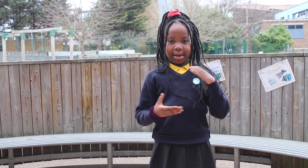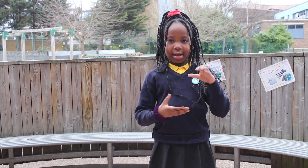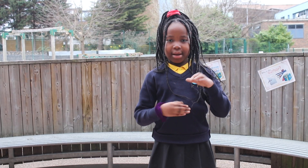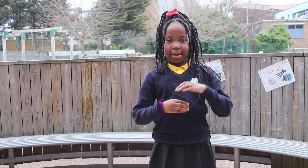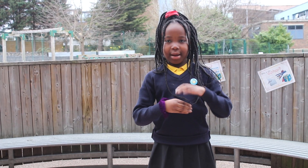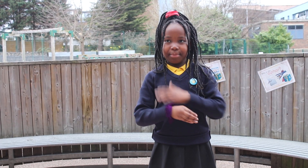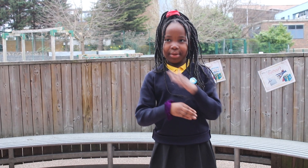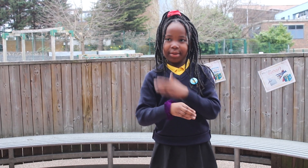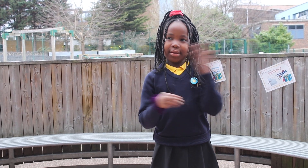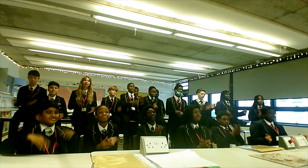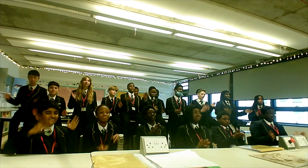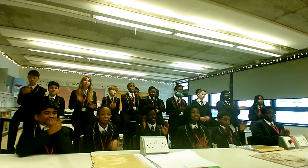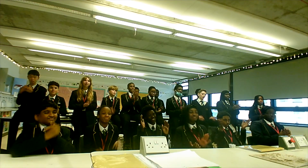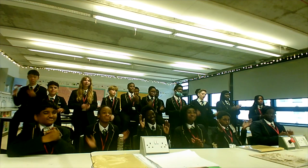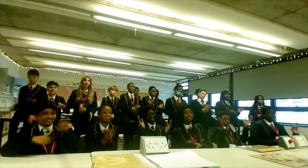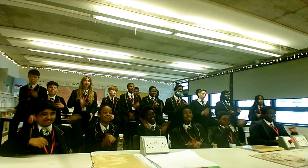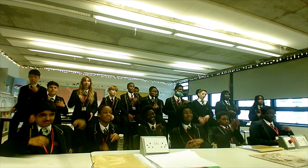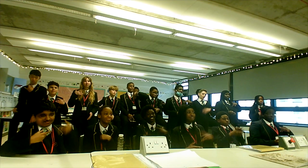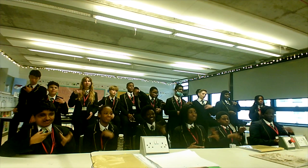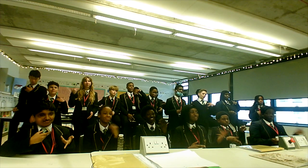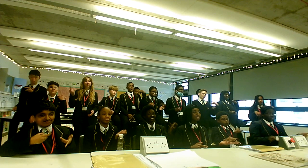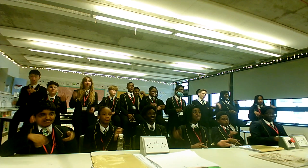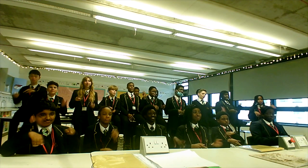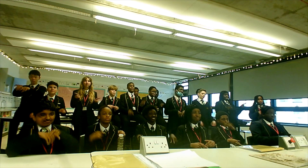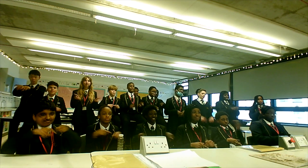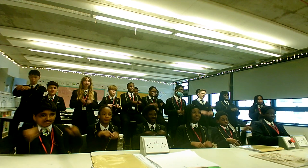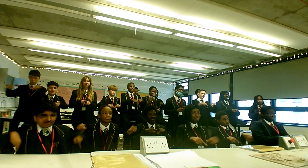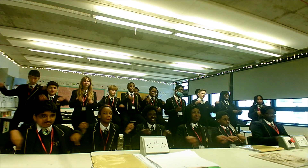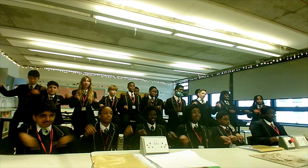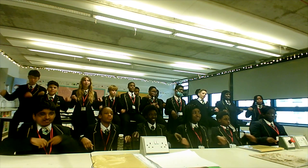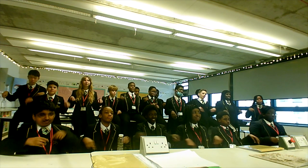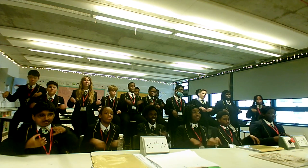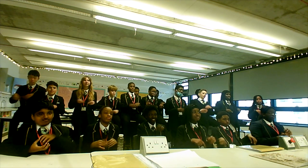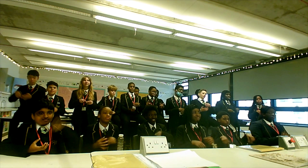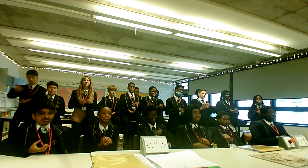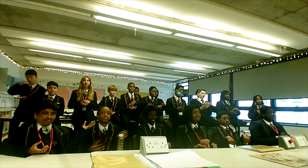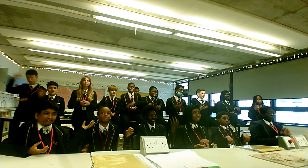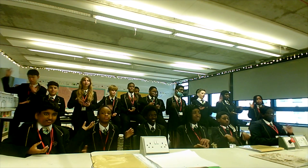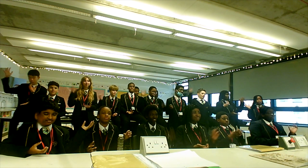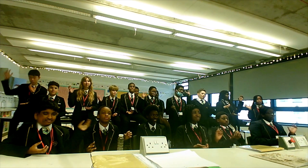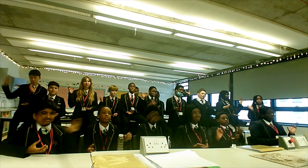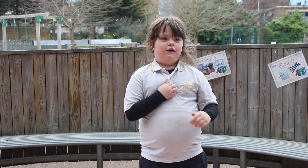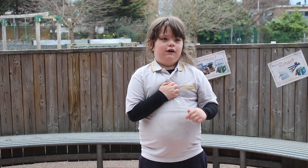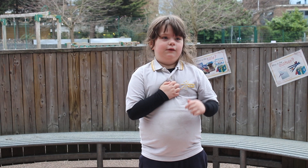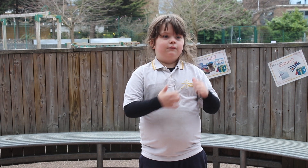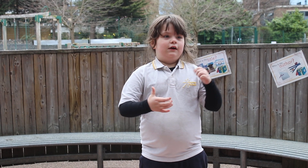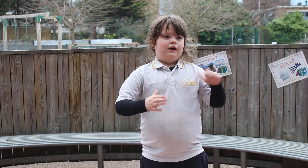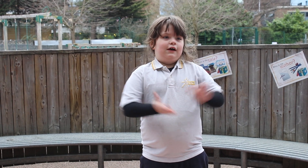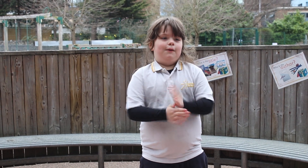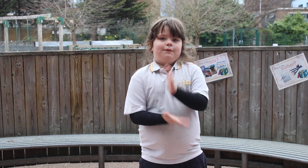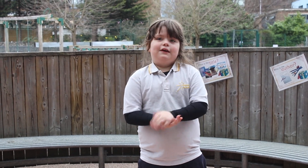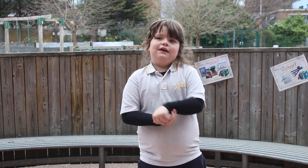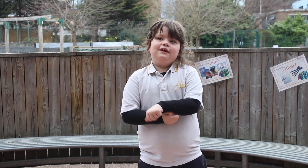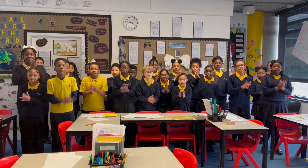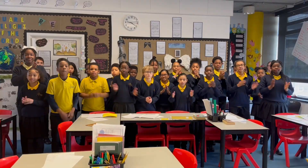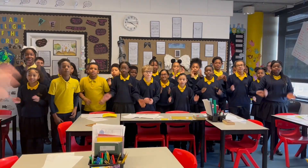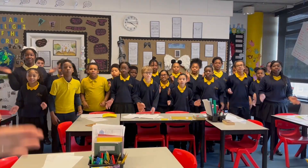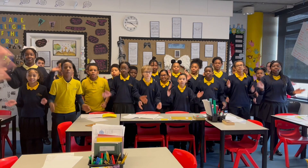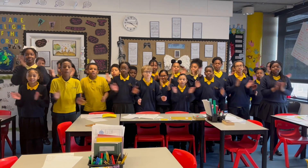Because I'm happy. Clap along if you feel like a room without a roof. Clap along to